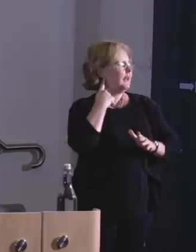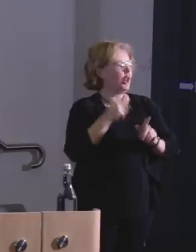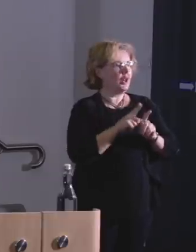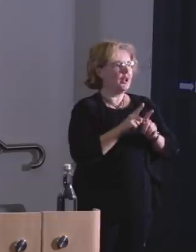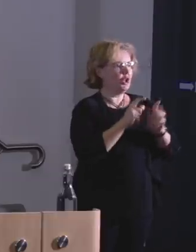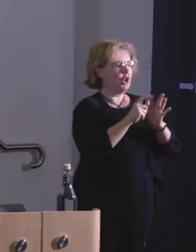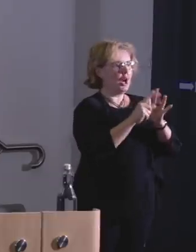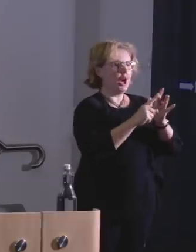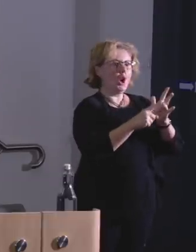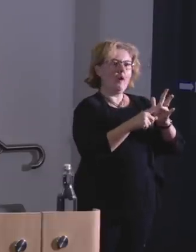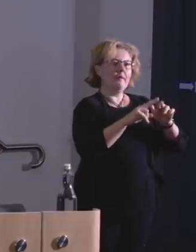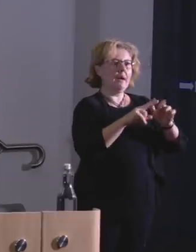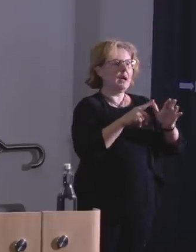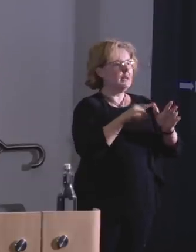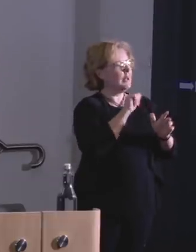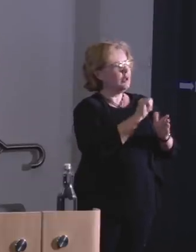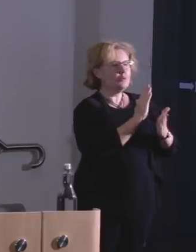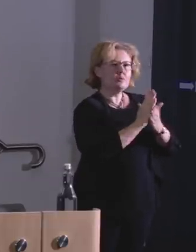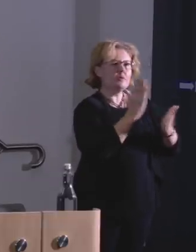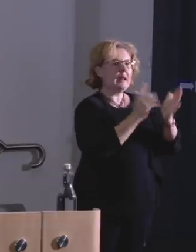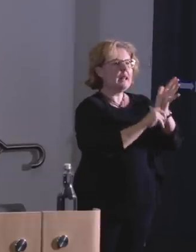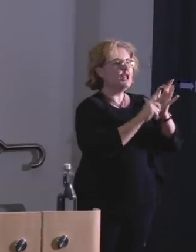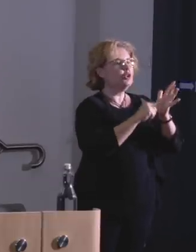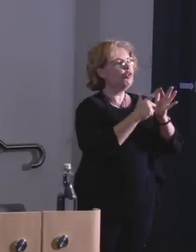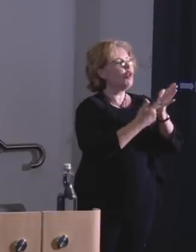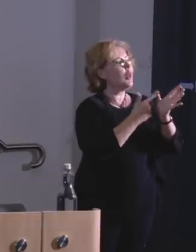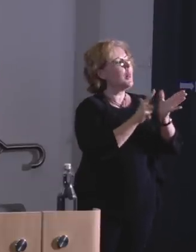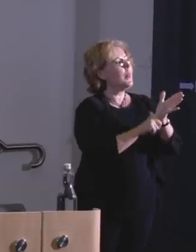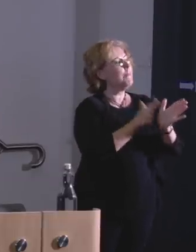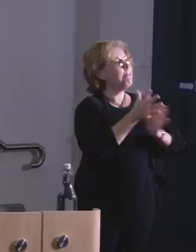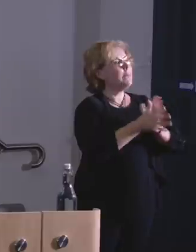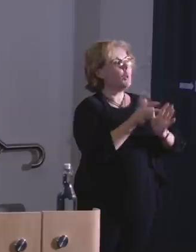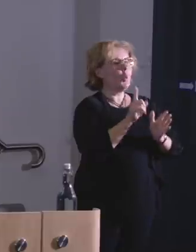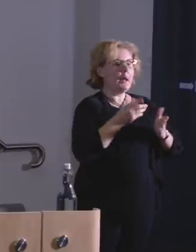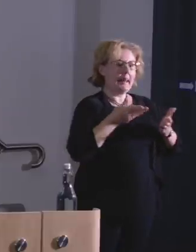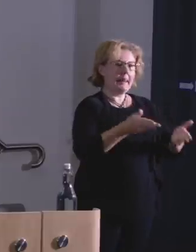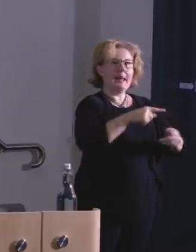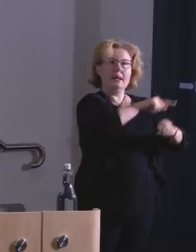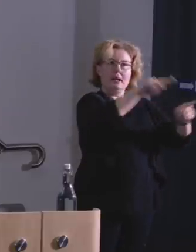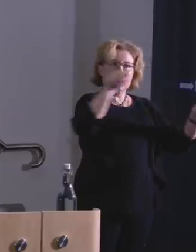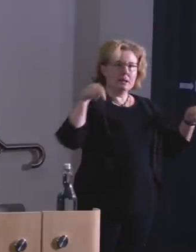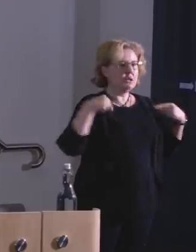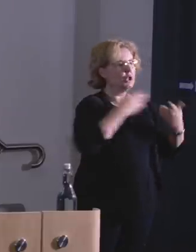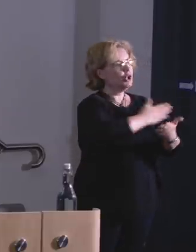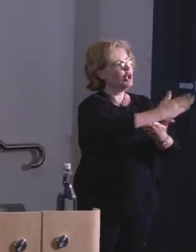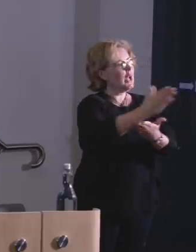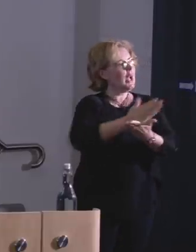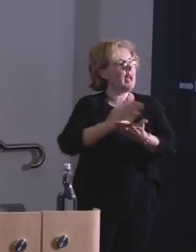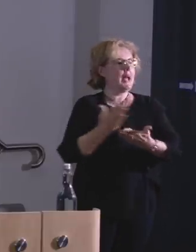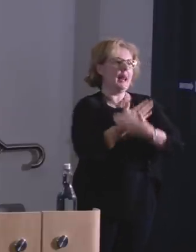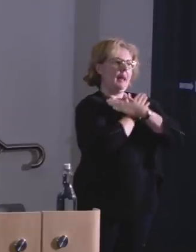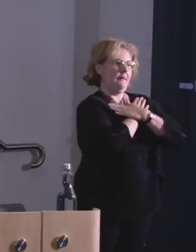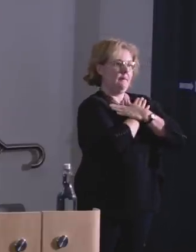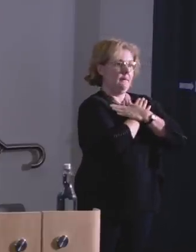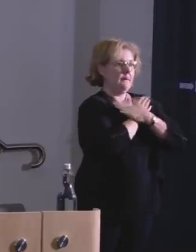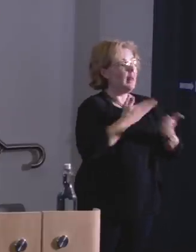Ta'alofa literally means let us share love. Let us share